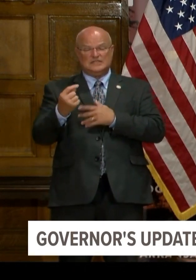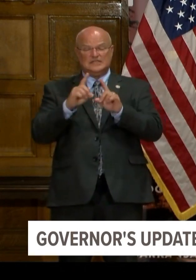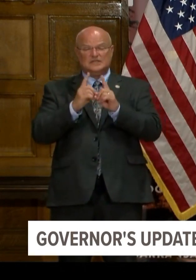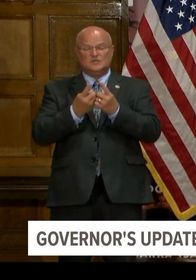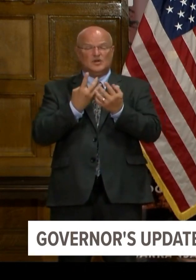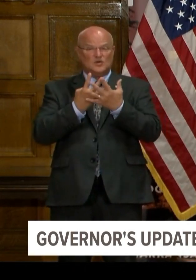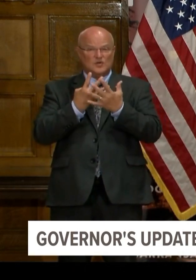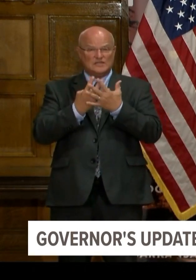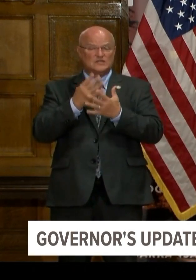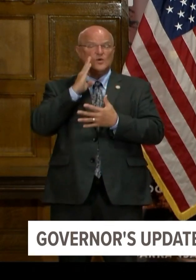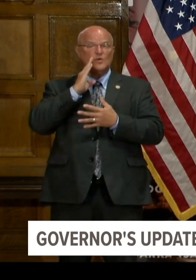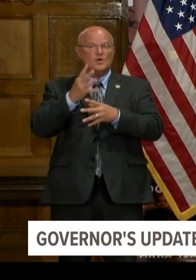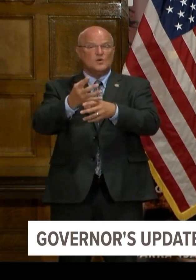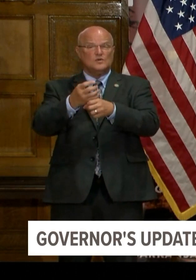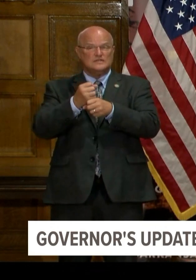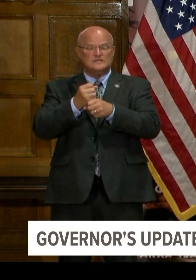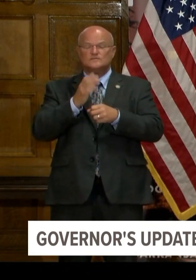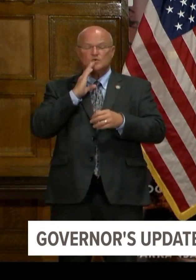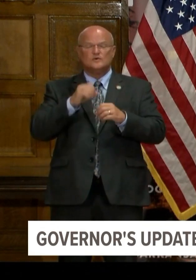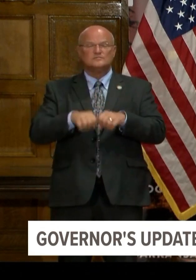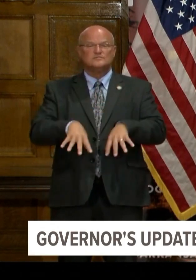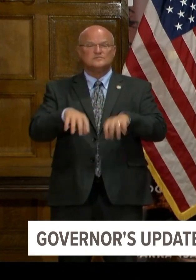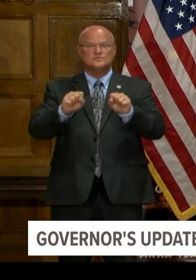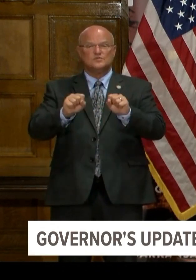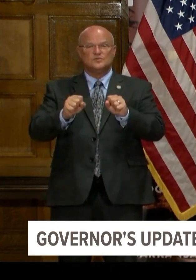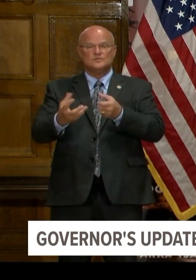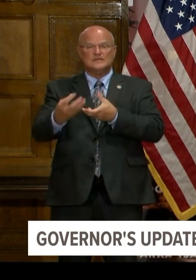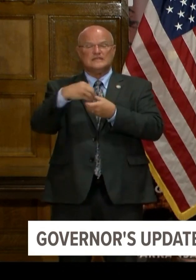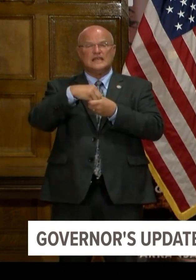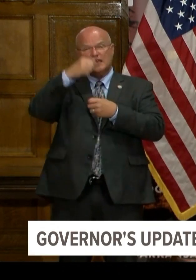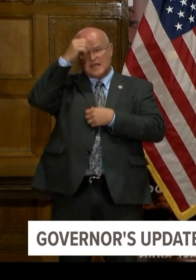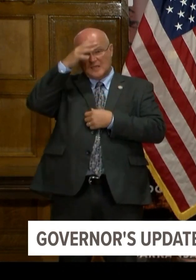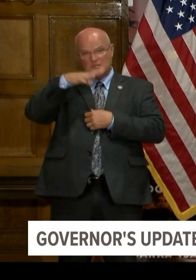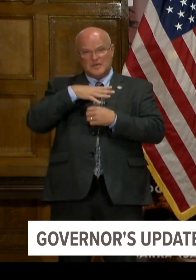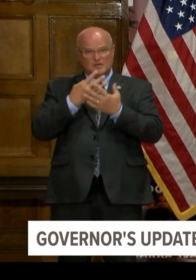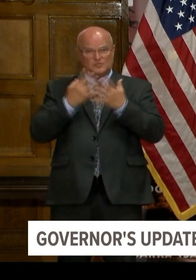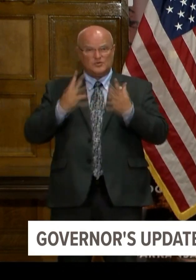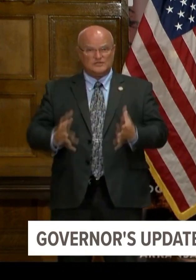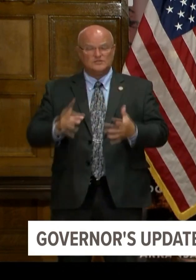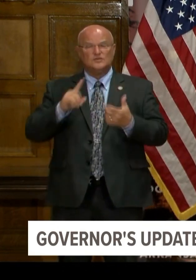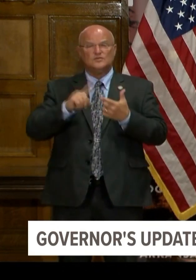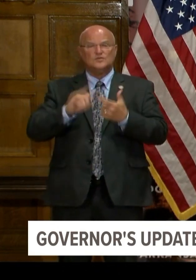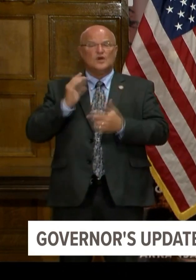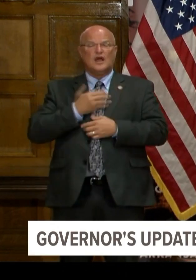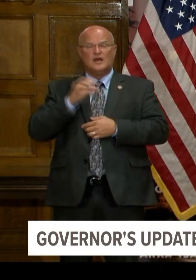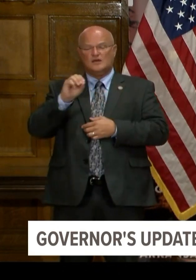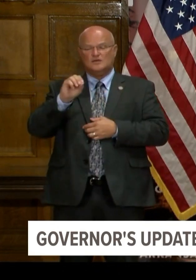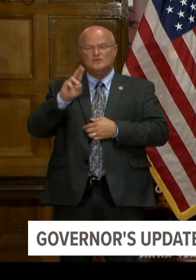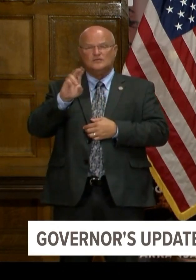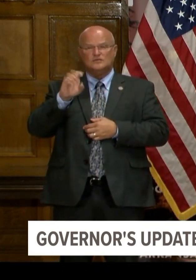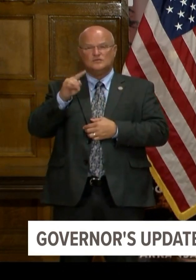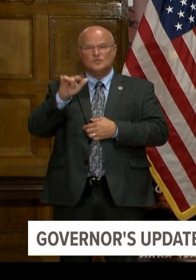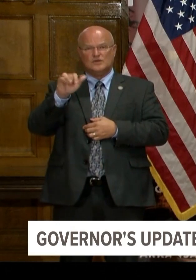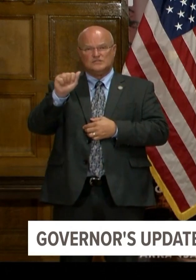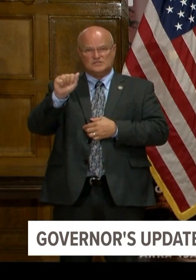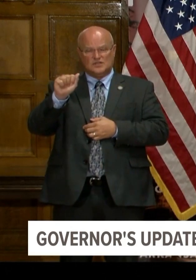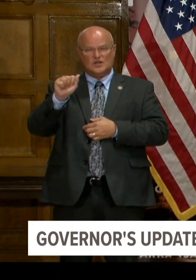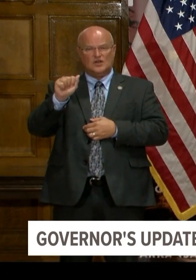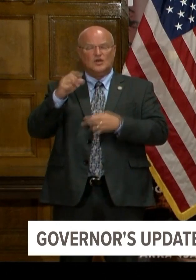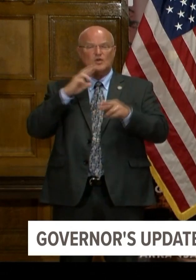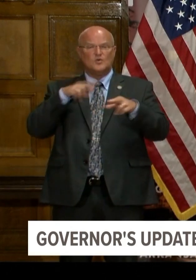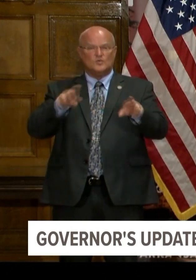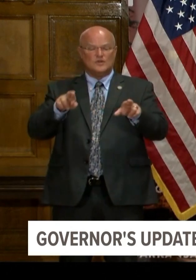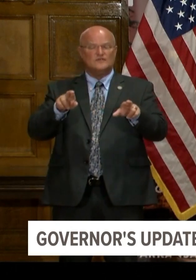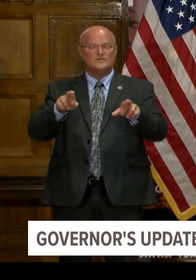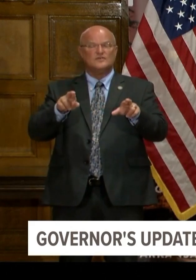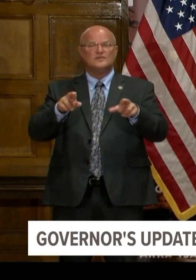Correction will resume the intake of male inmates to our Ouachita River Correctional Unit in Malvern.